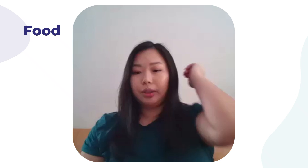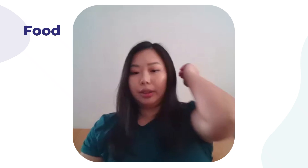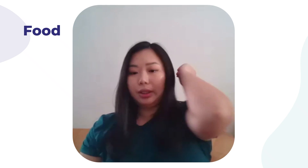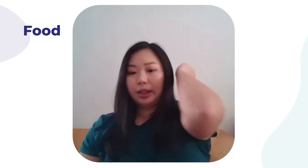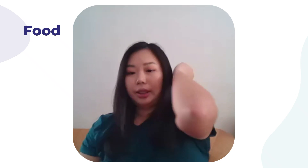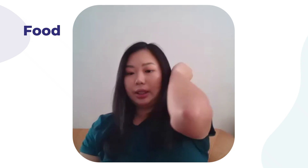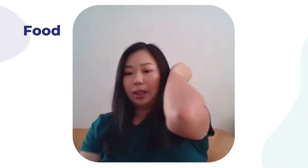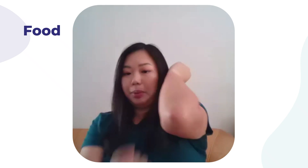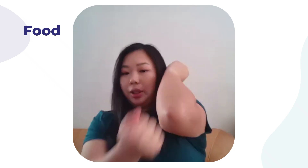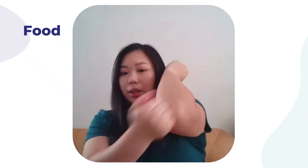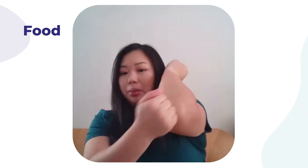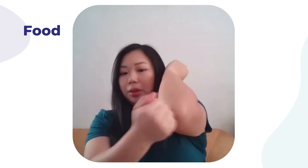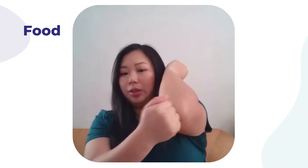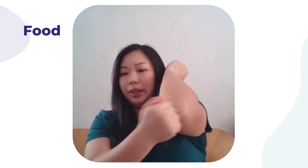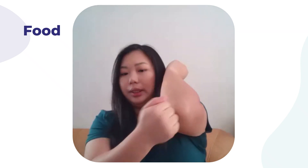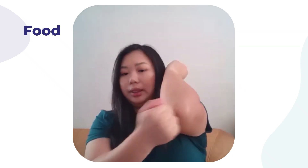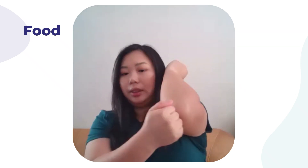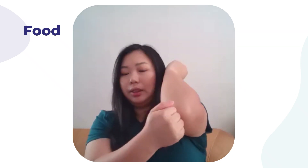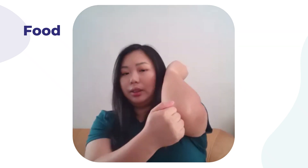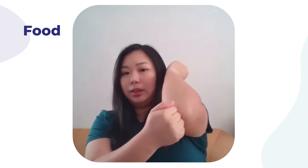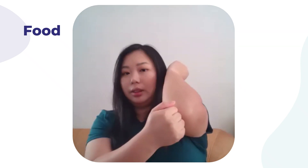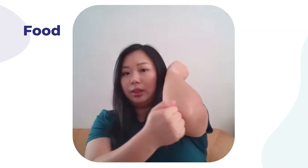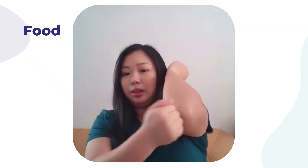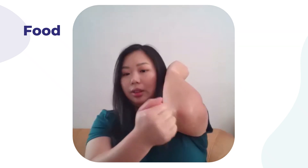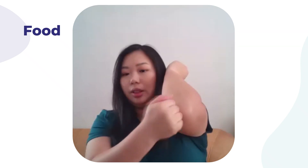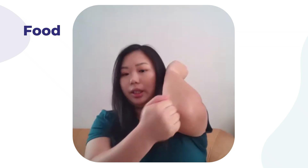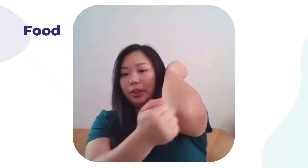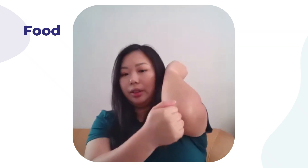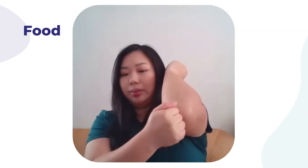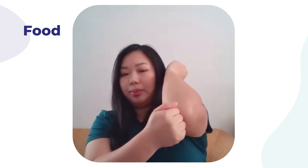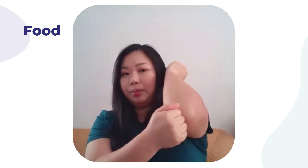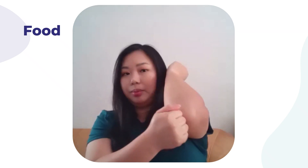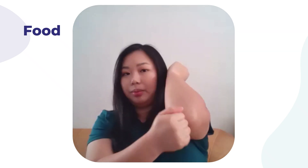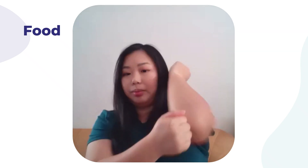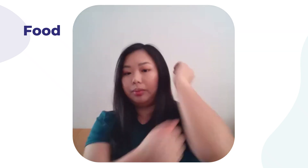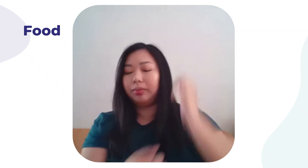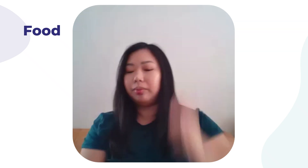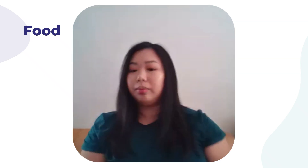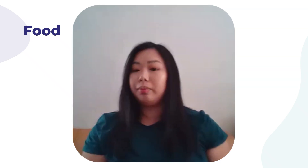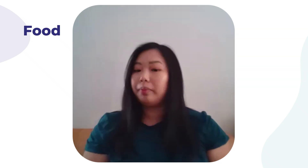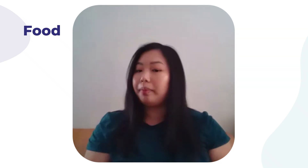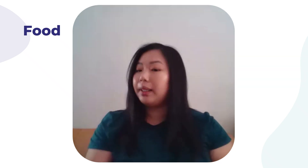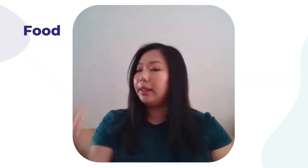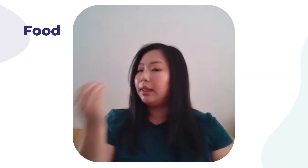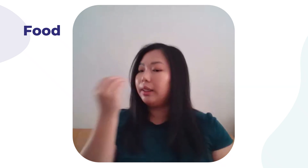Cracker, tap your elbow twice. Cracker.